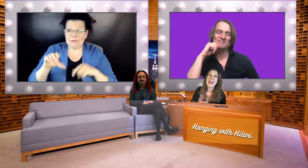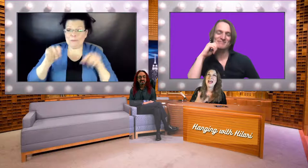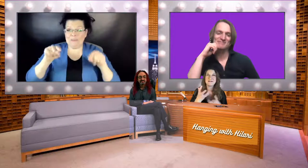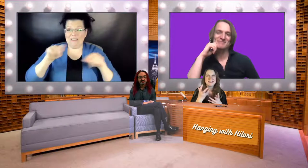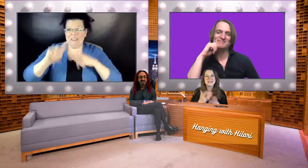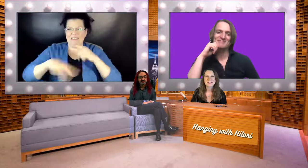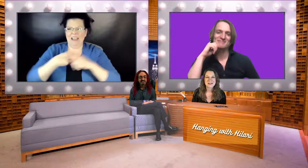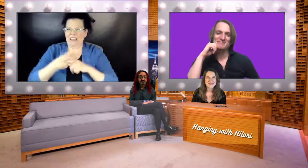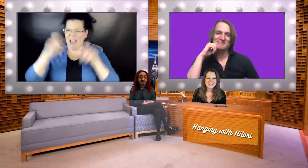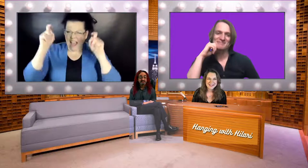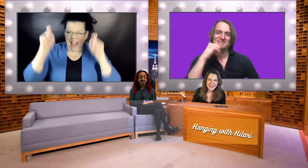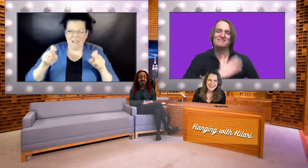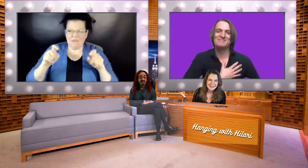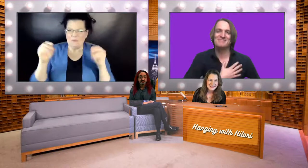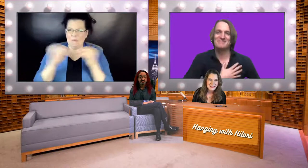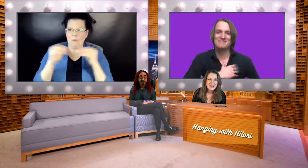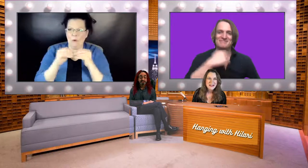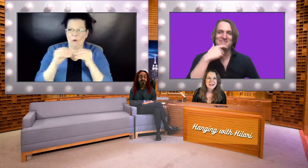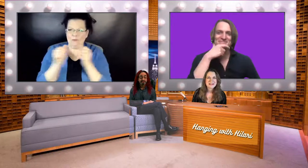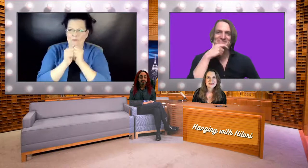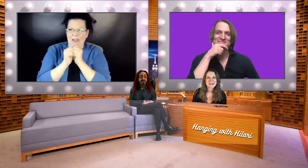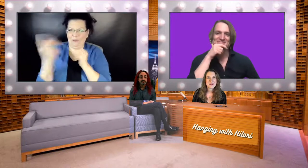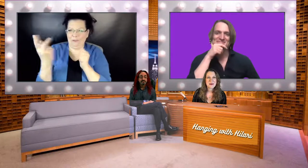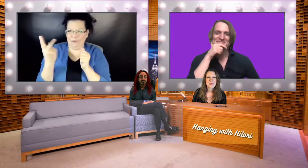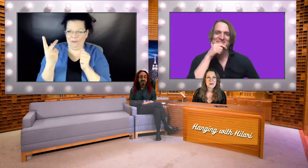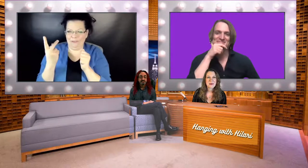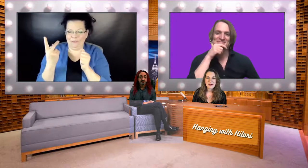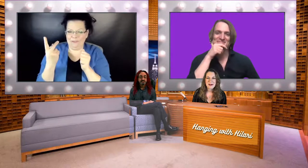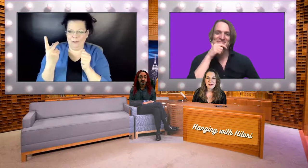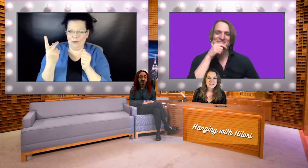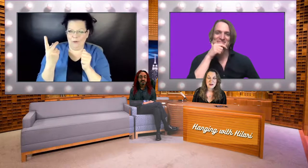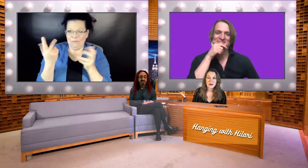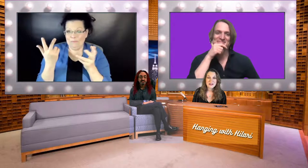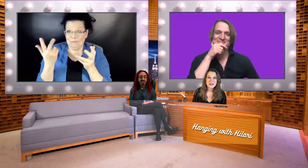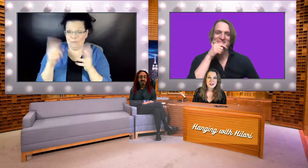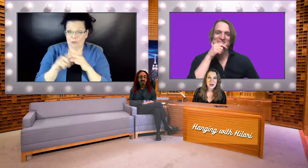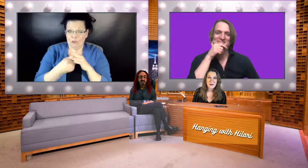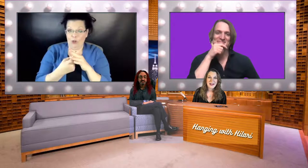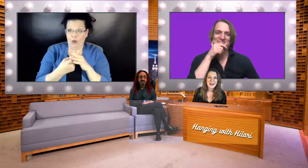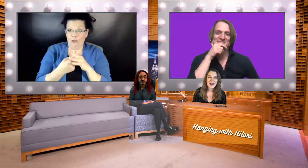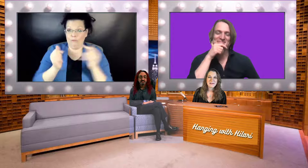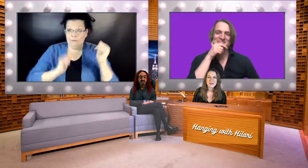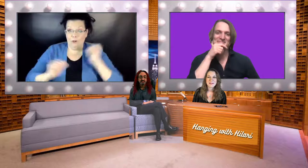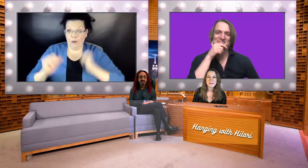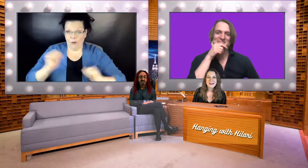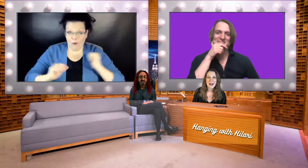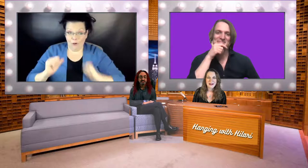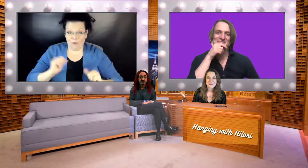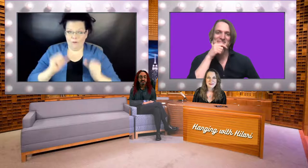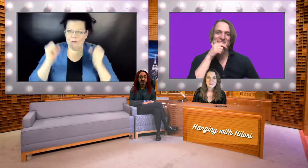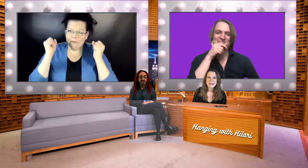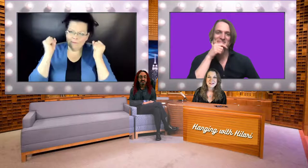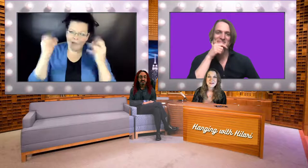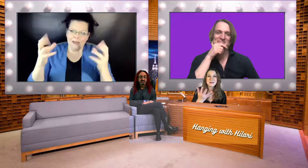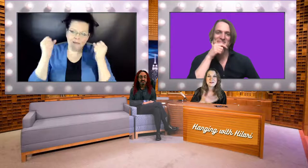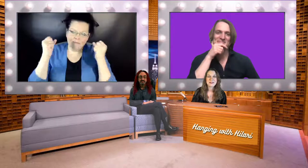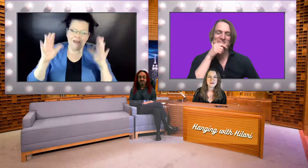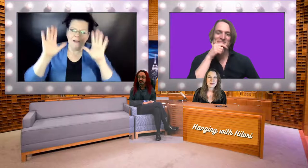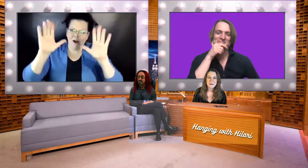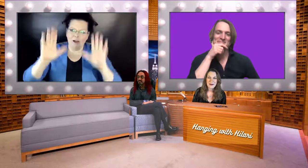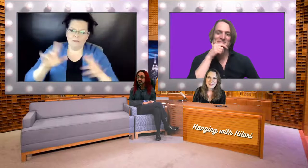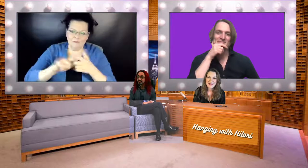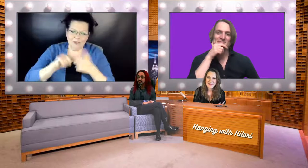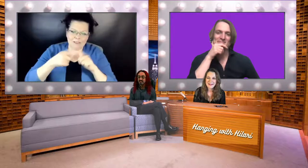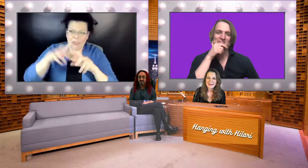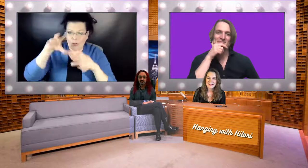like, we have to do something together. So we started the show, and I've got so many awesome friends, including